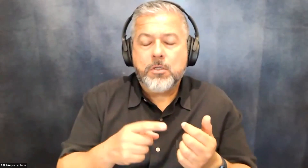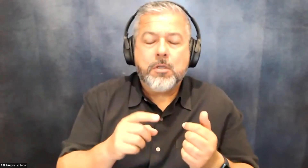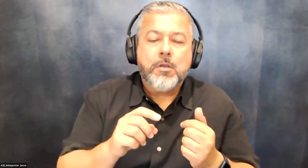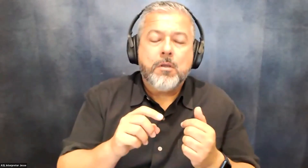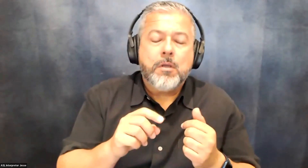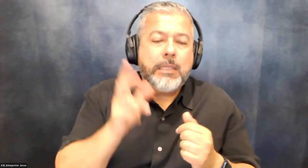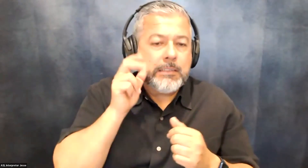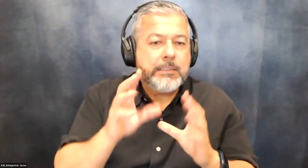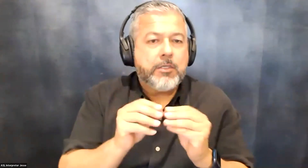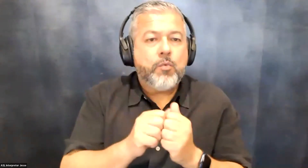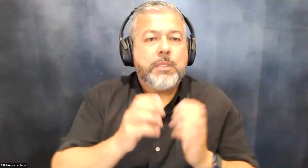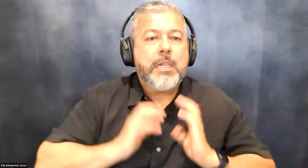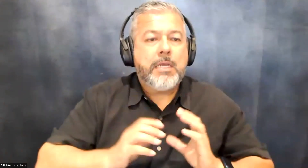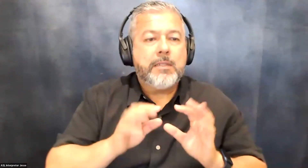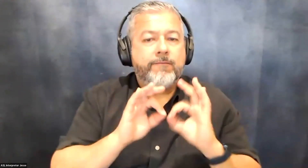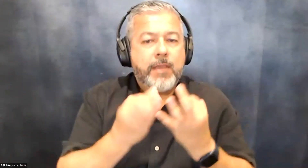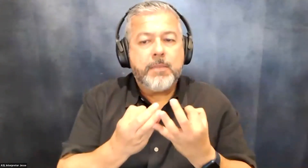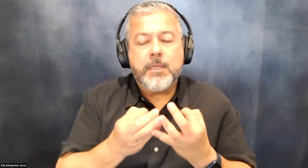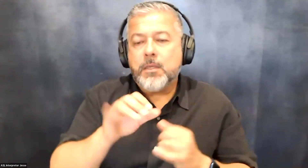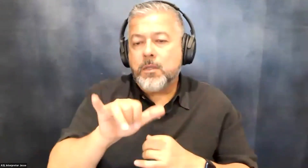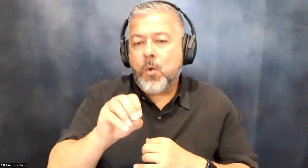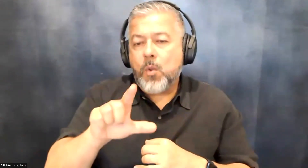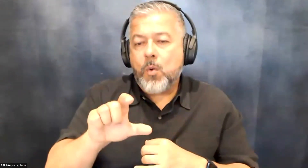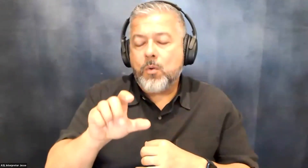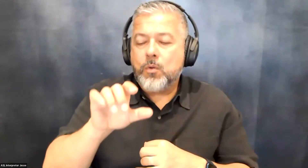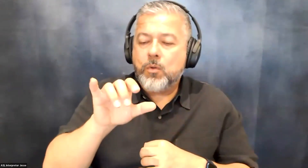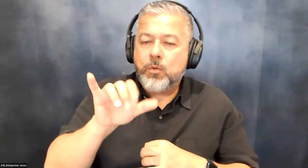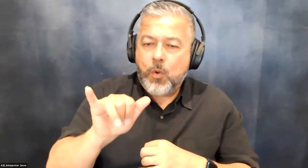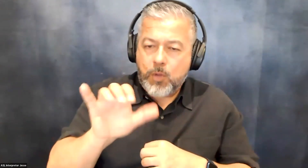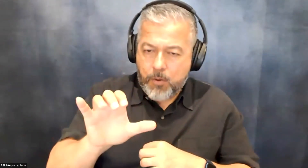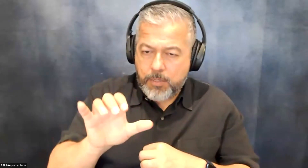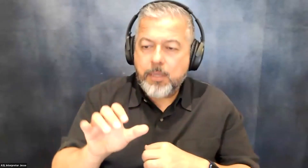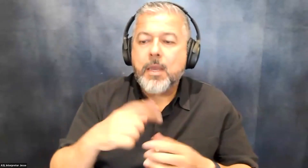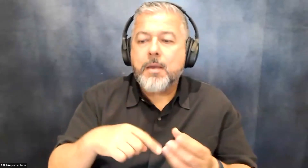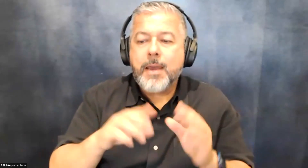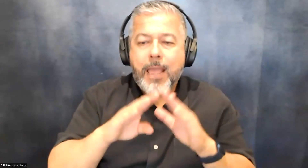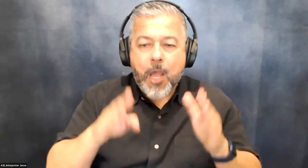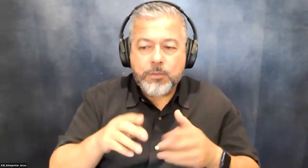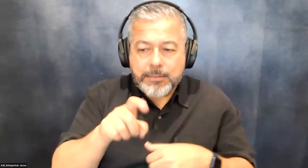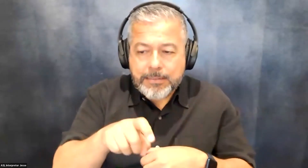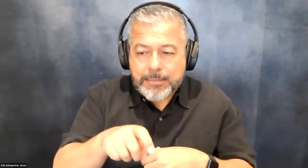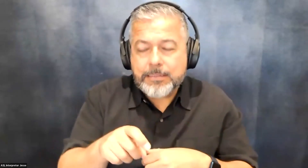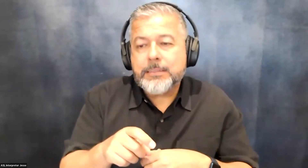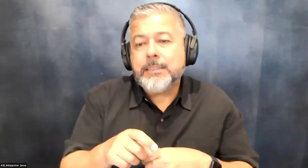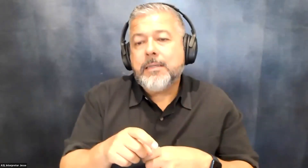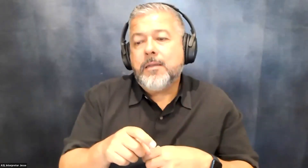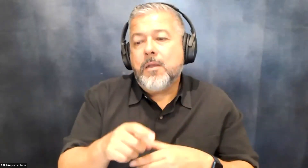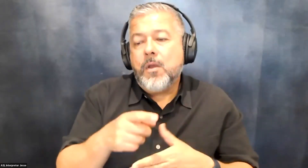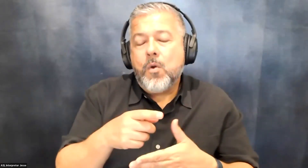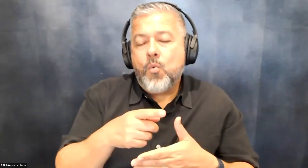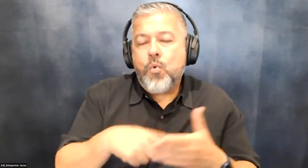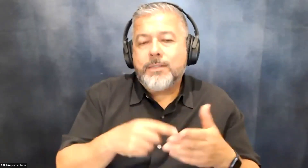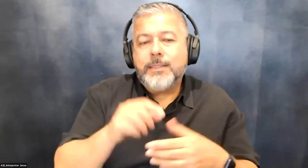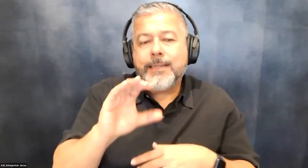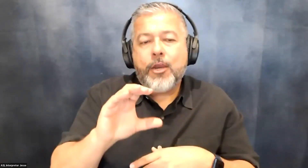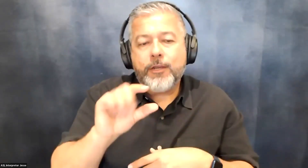with clients' families in Yolo County about housing needs and kind of, what